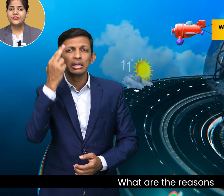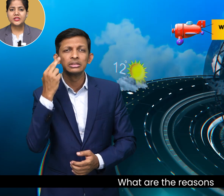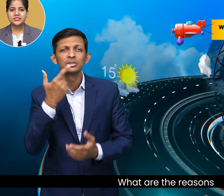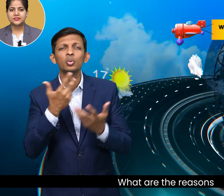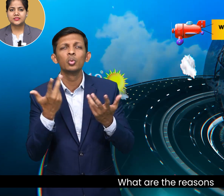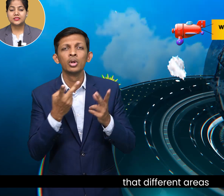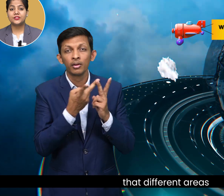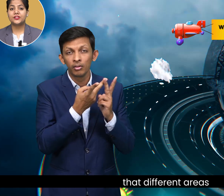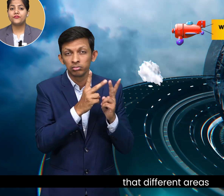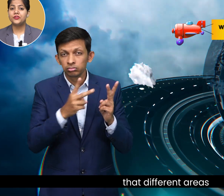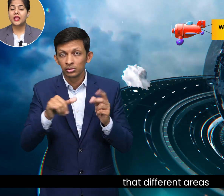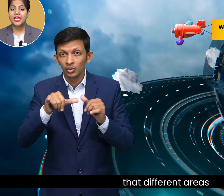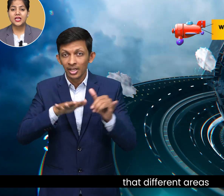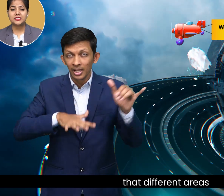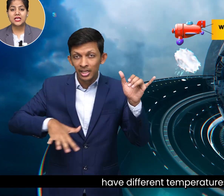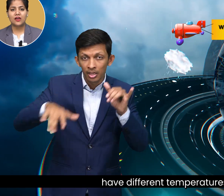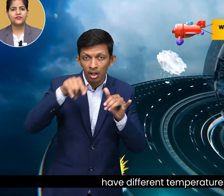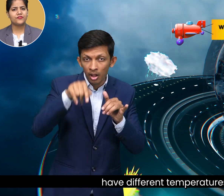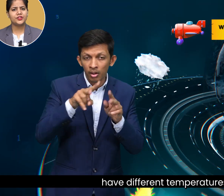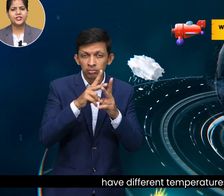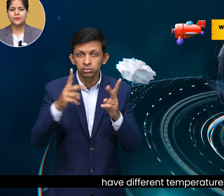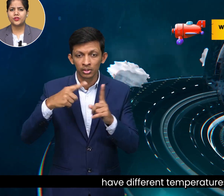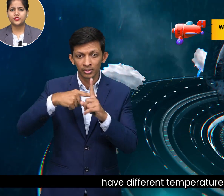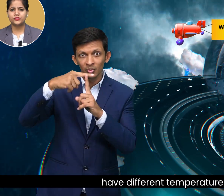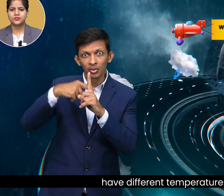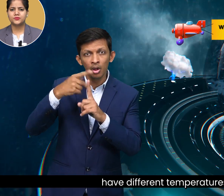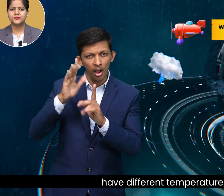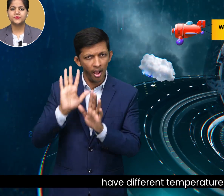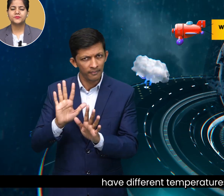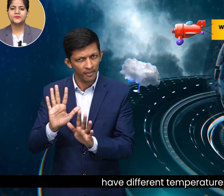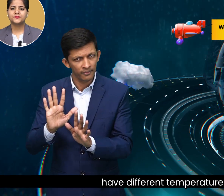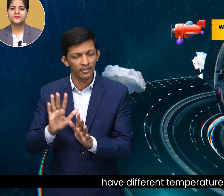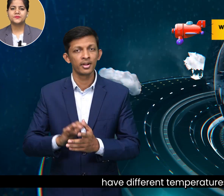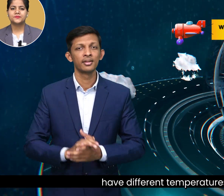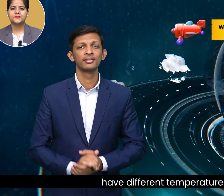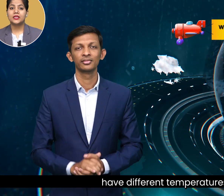What are the reasons that different areas have different temperatures?